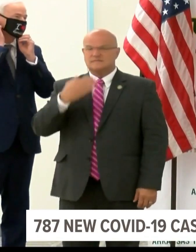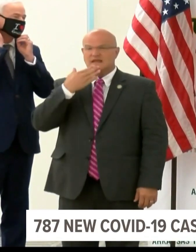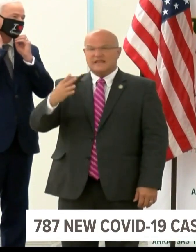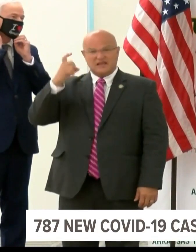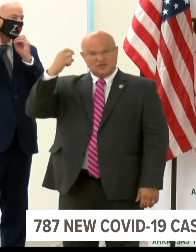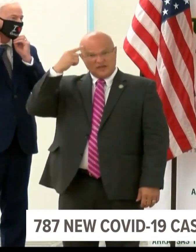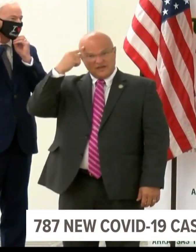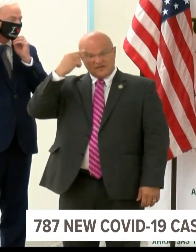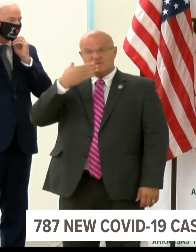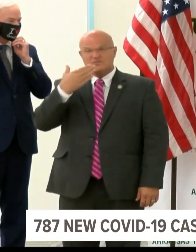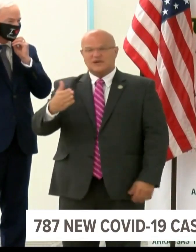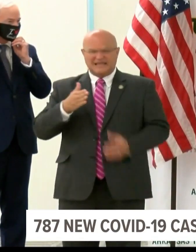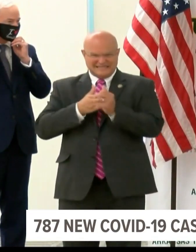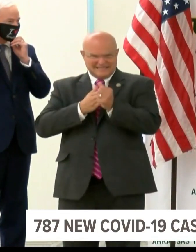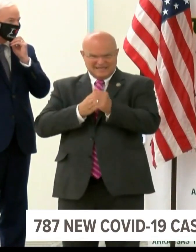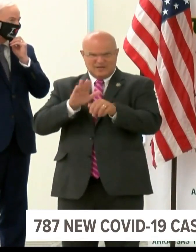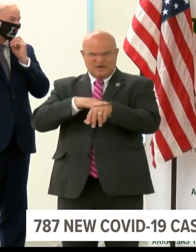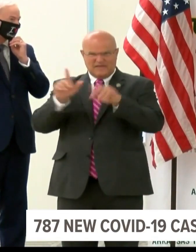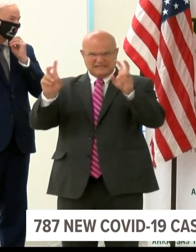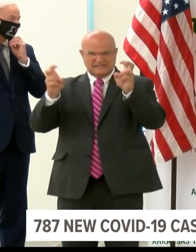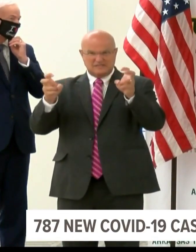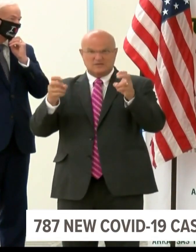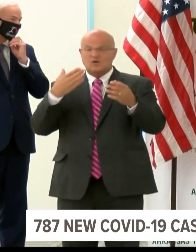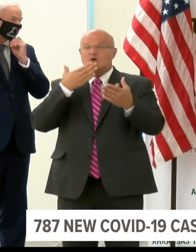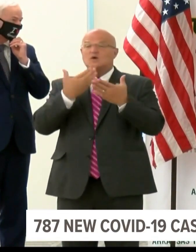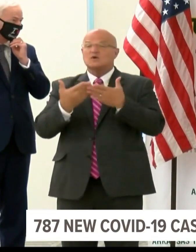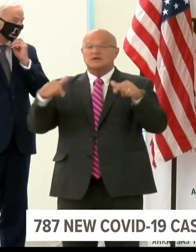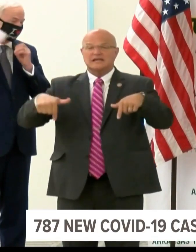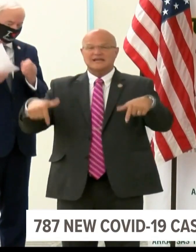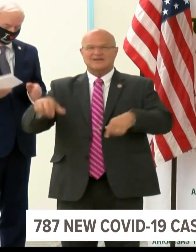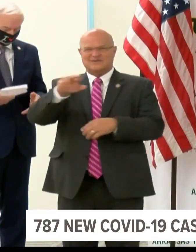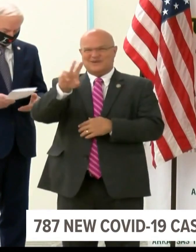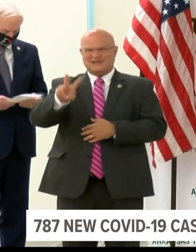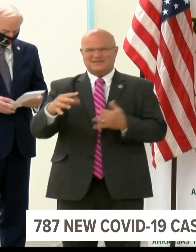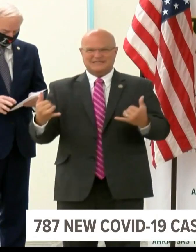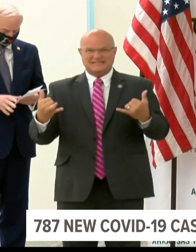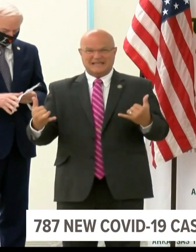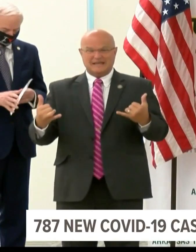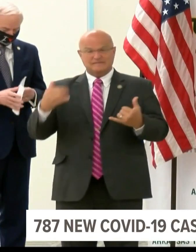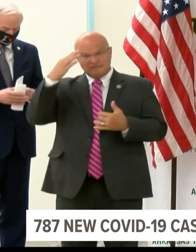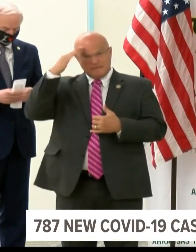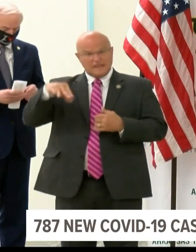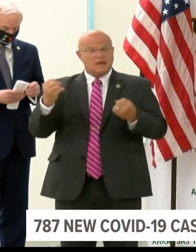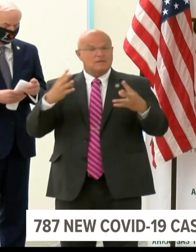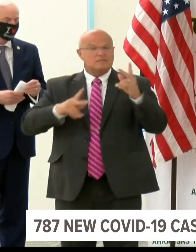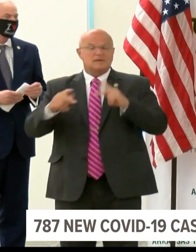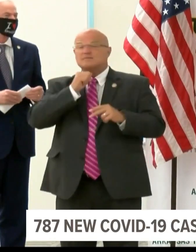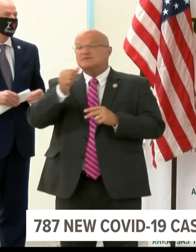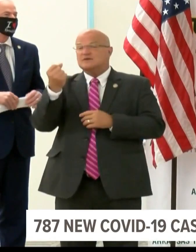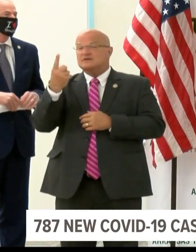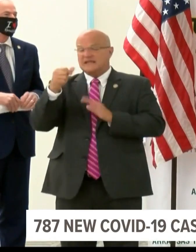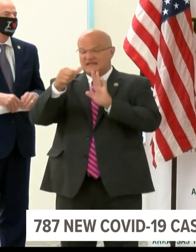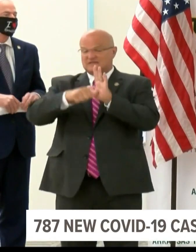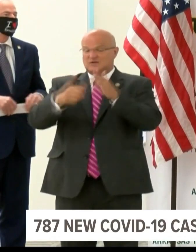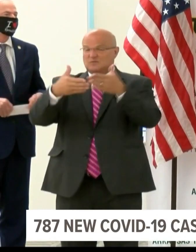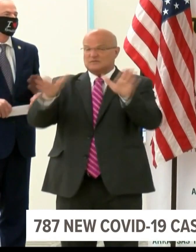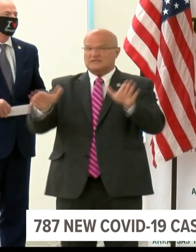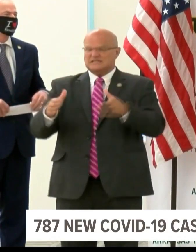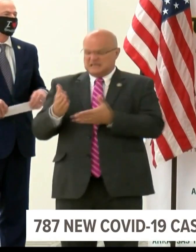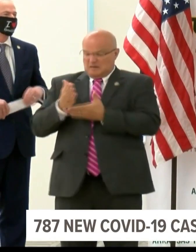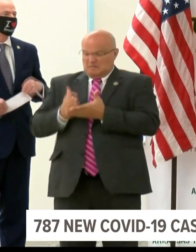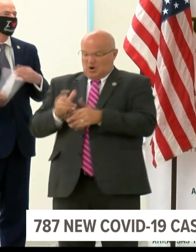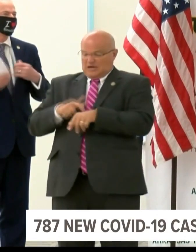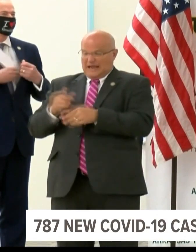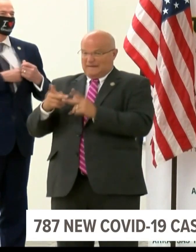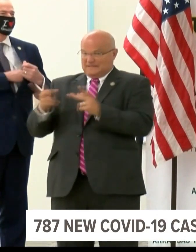Thanks, Governor. Appreciate his leadership on this issue, and it's great to be in Russellville today. You know, a lot of people don't realize that the Surgeon General position is a part-time